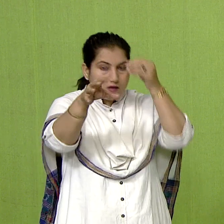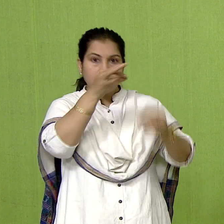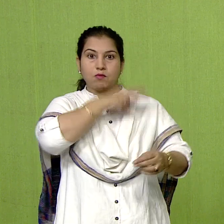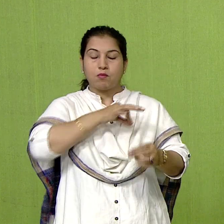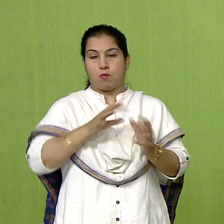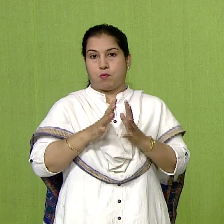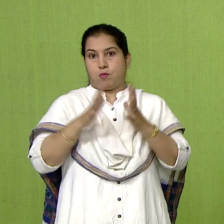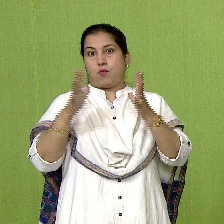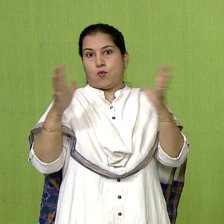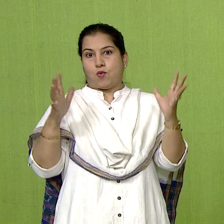this video.